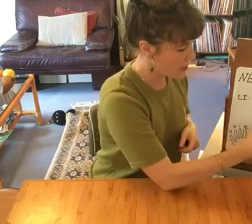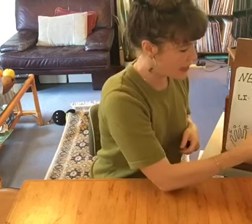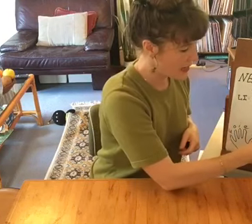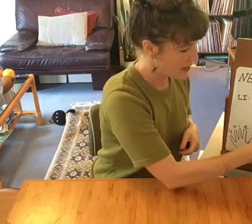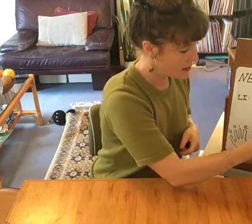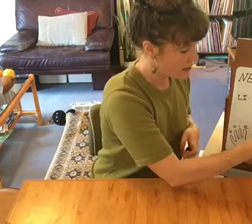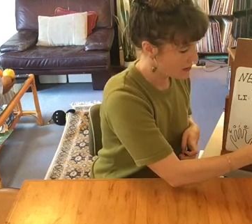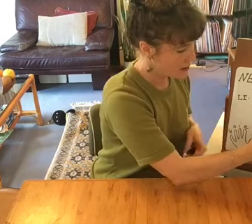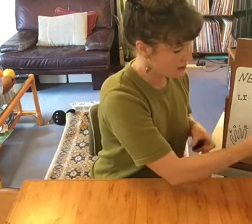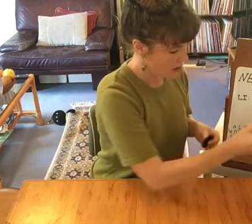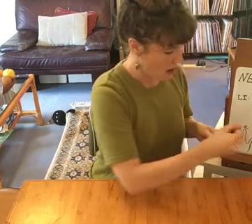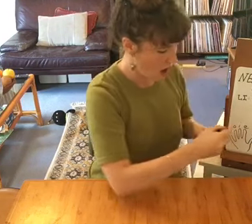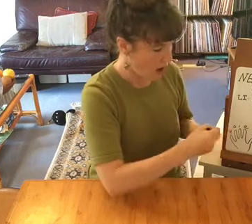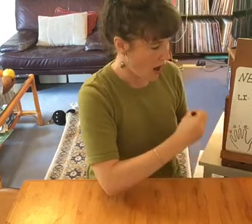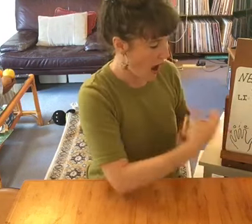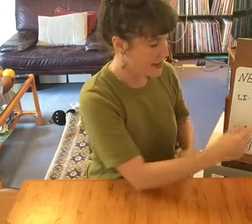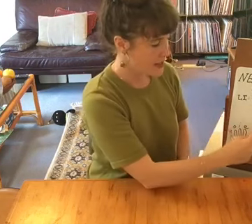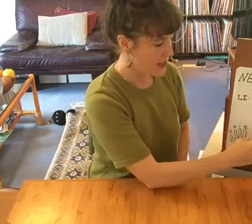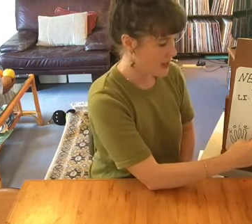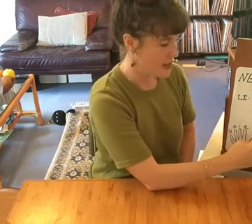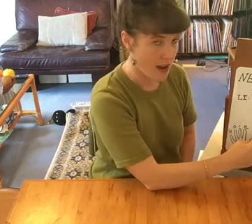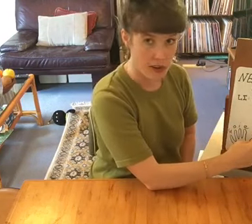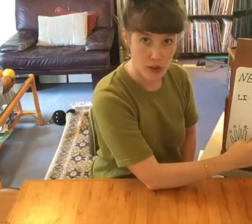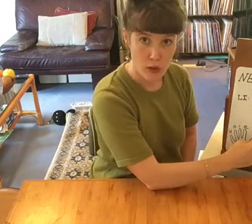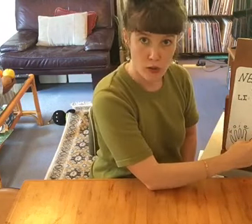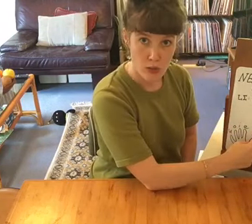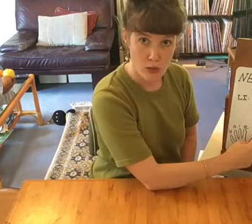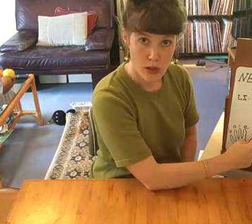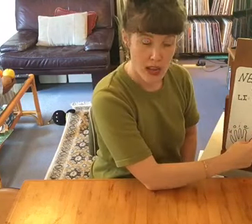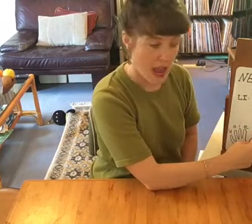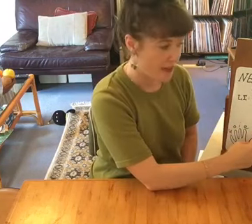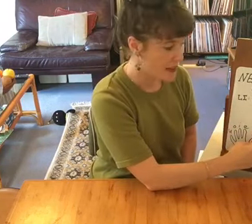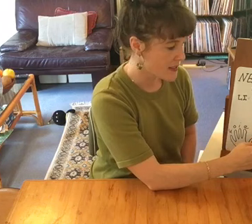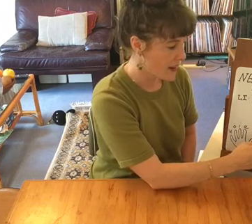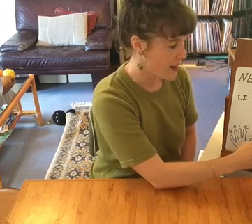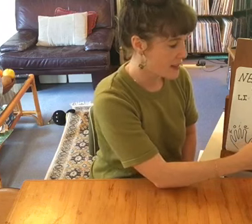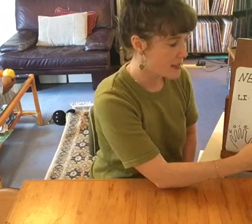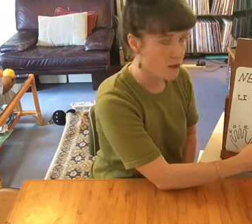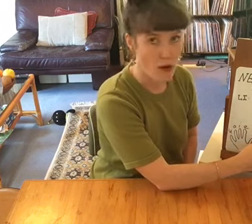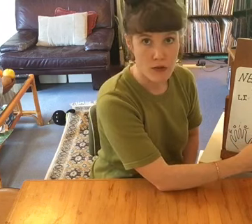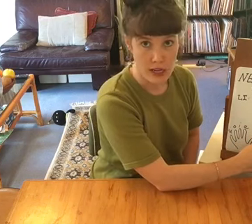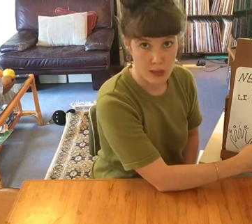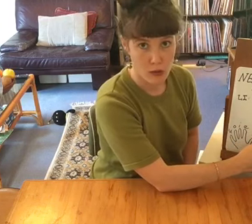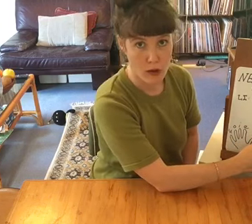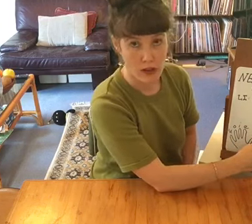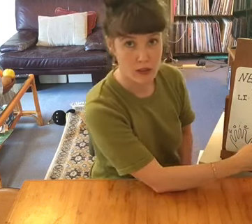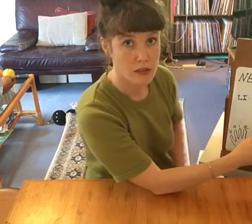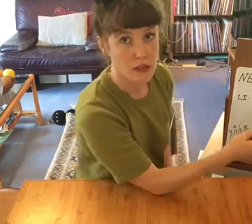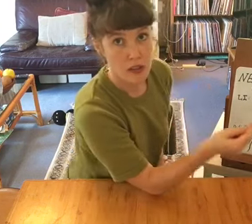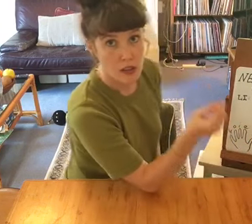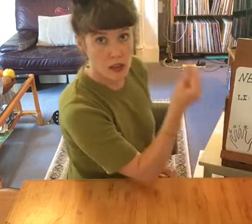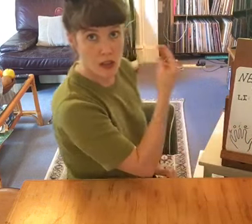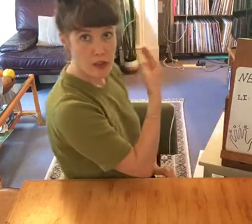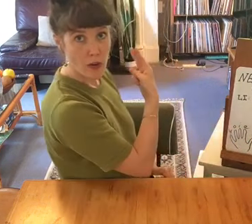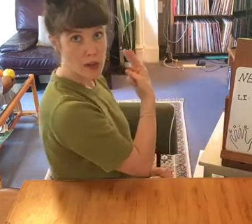20, I just need to sign a 2 and then sign a 0 next door. So I do a